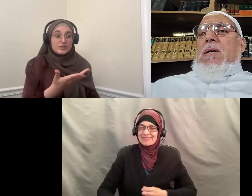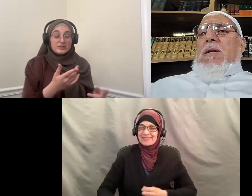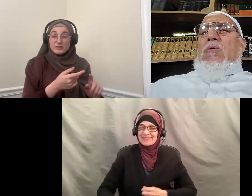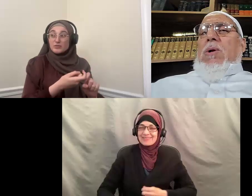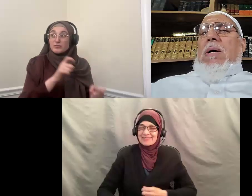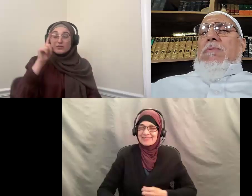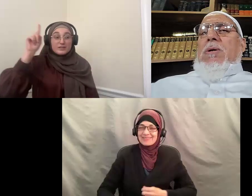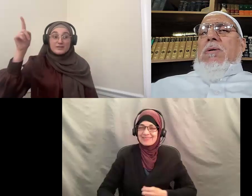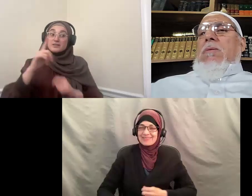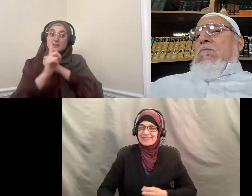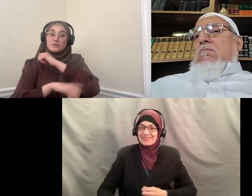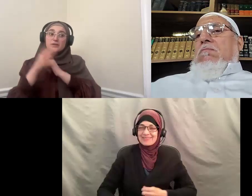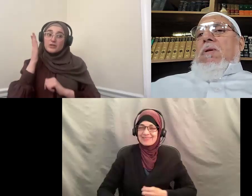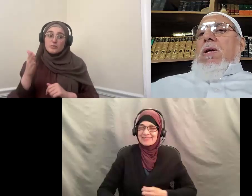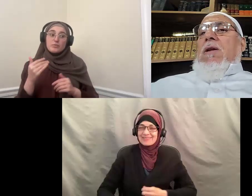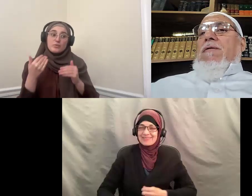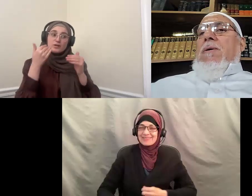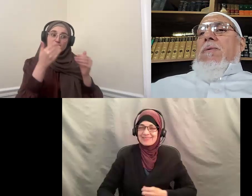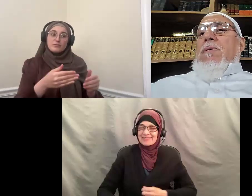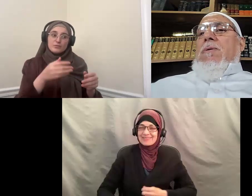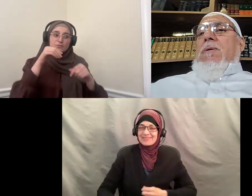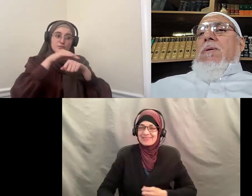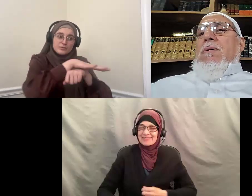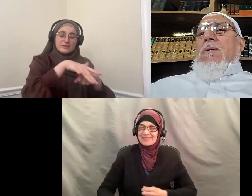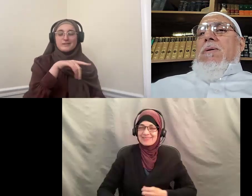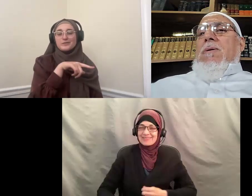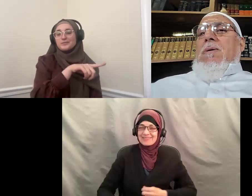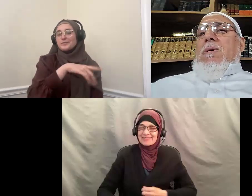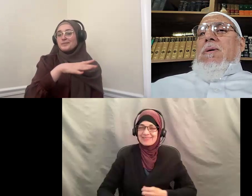punishment that will come to you? They refused.